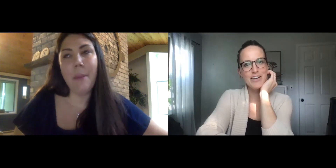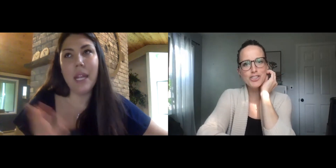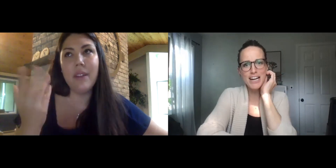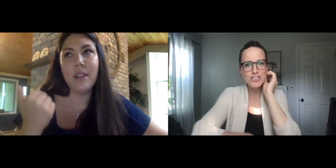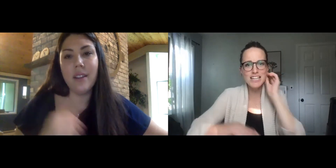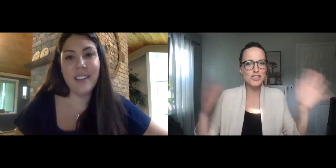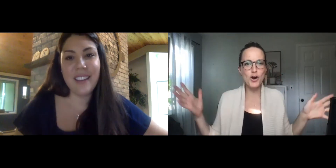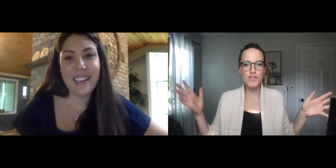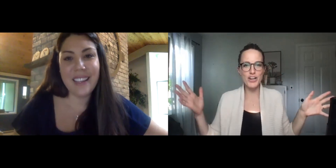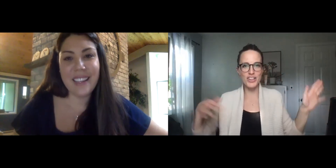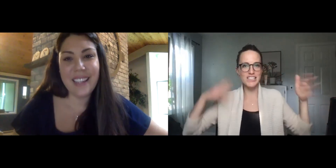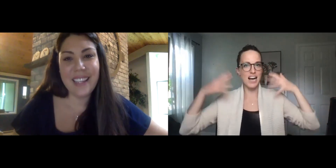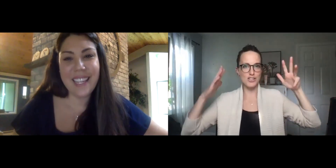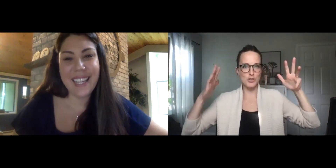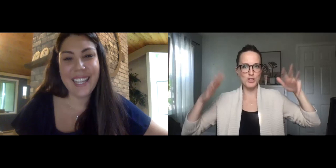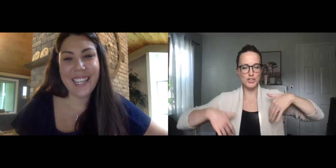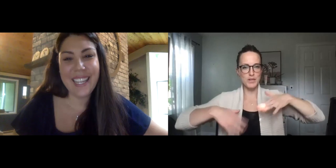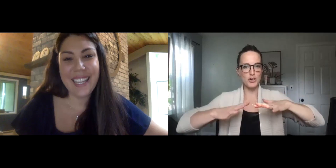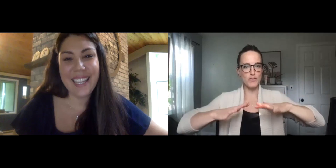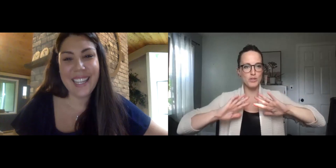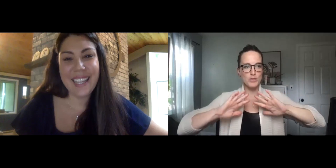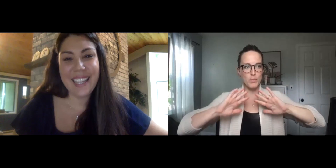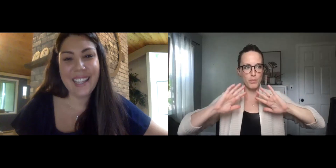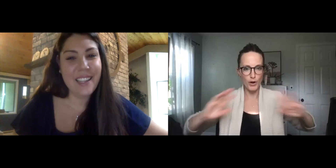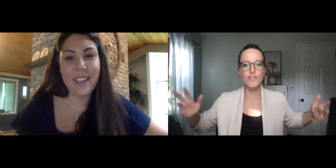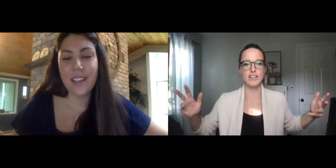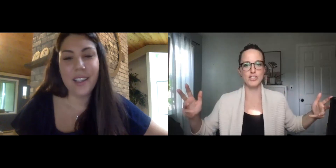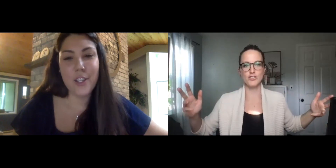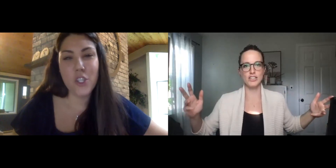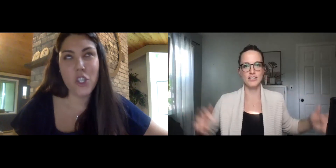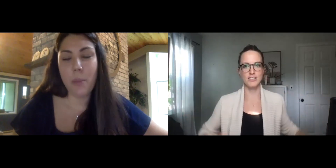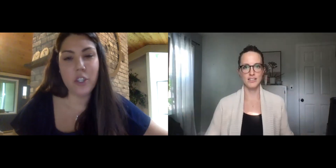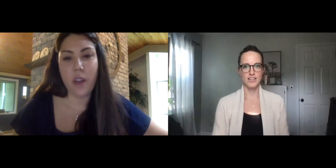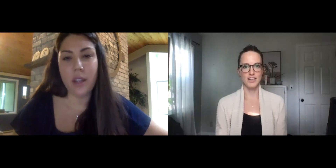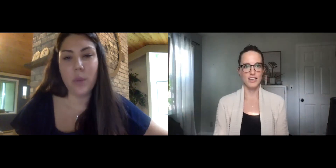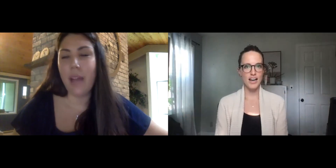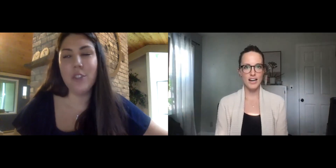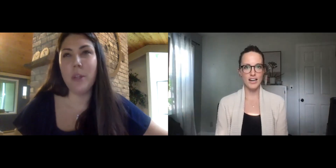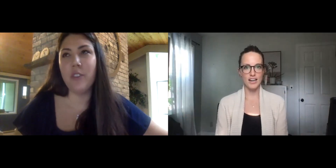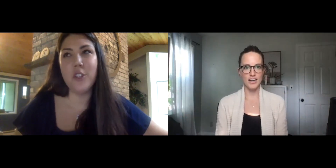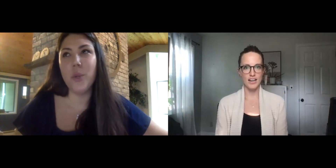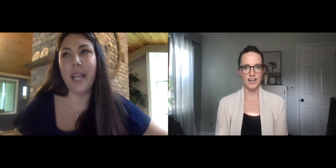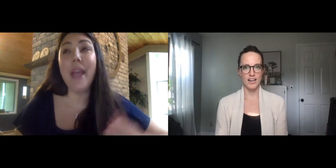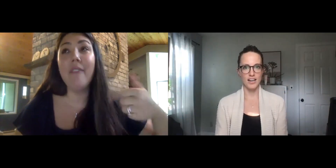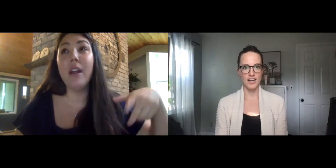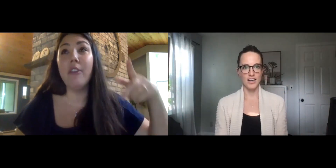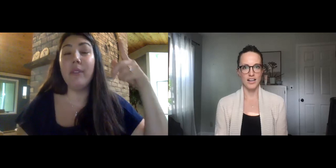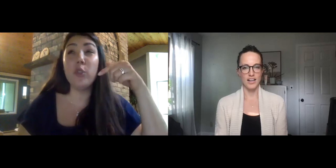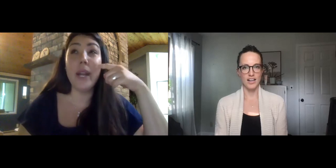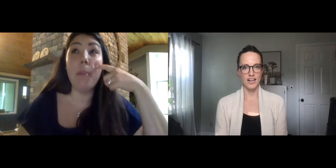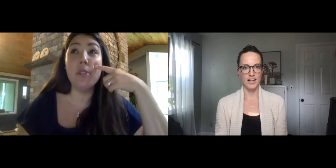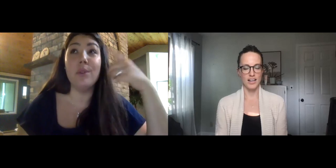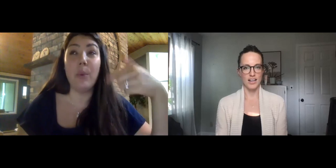Yeah. And your channel's like so fun. You're in these costumes, you're just being goofy, which is perfect for children. Much fun. We have so much fun doing it. And we have another